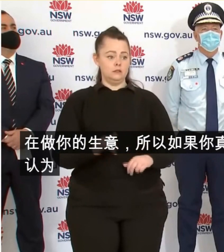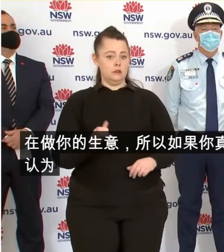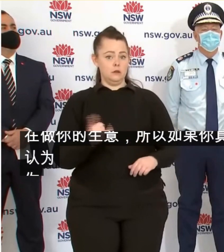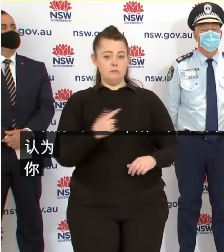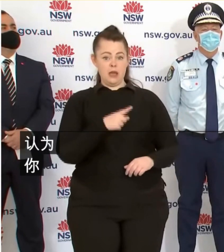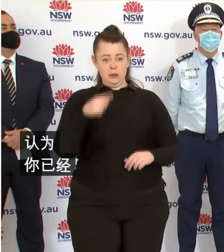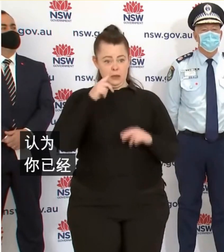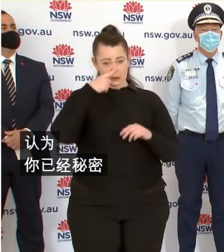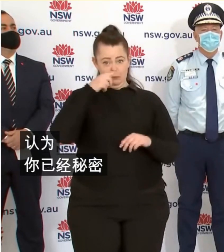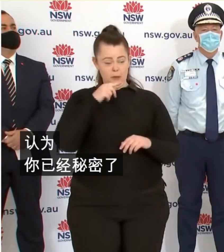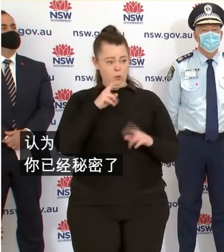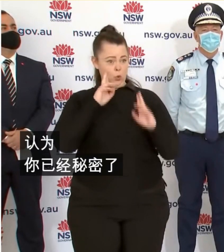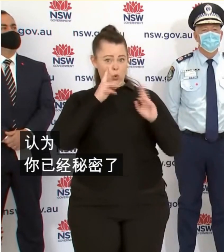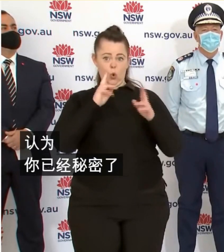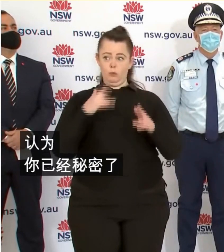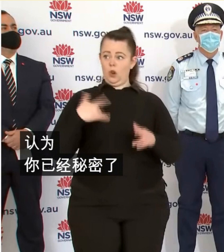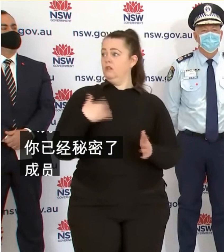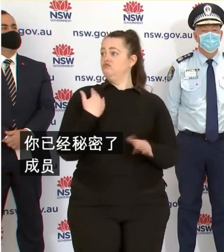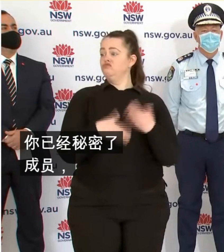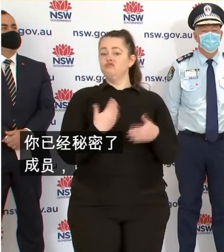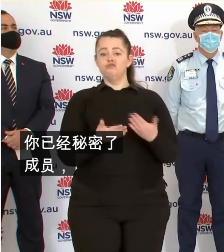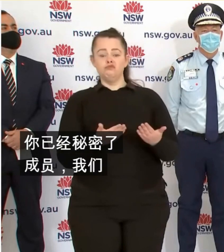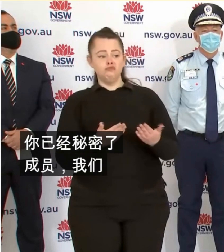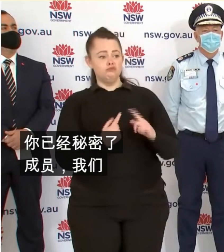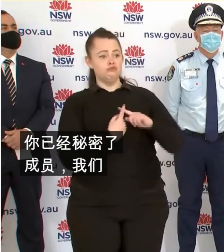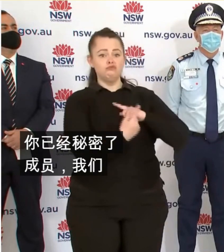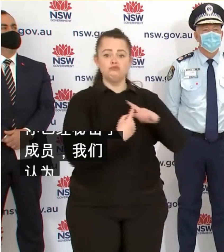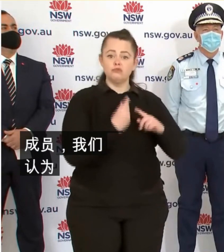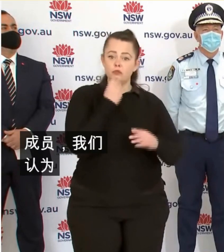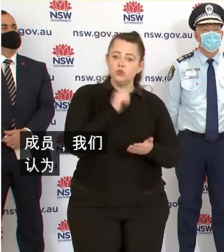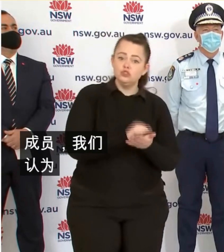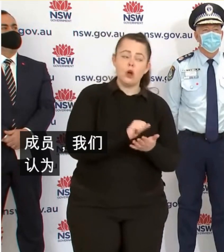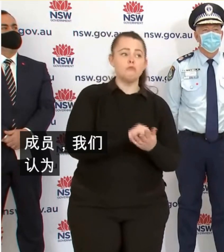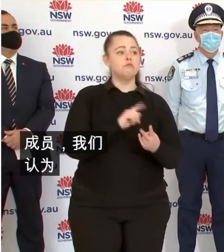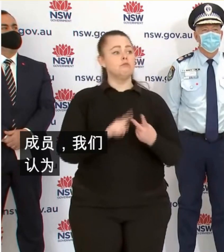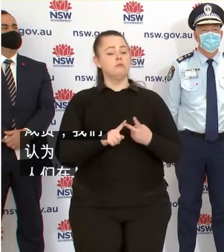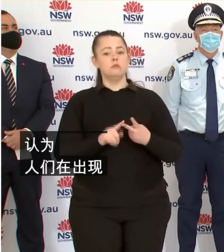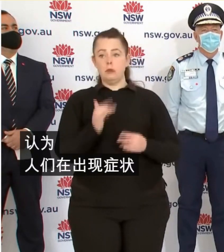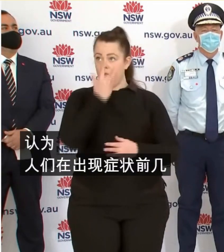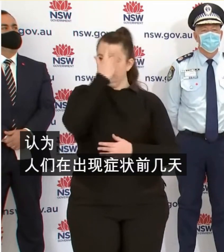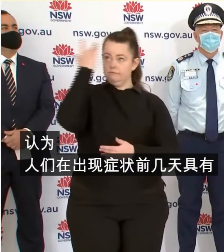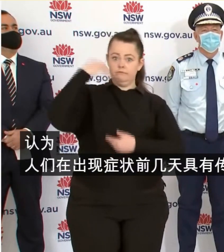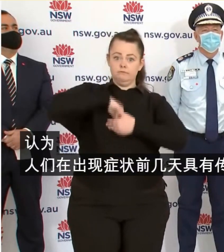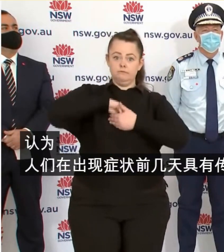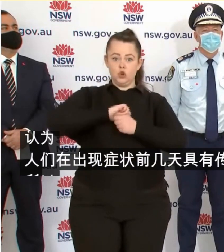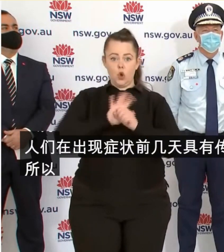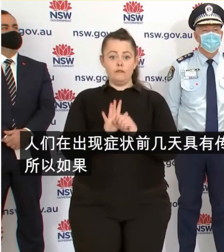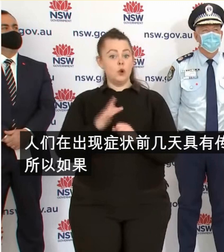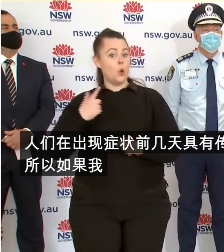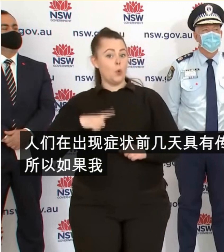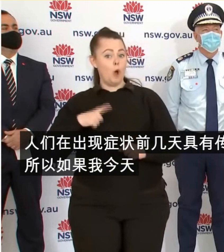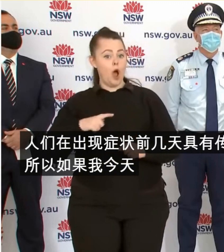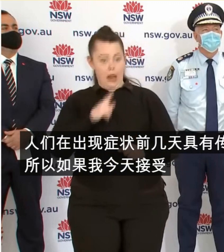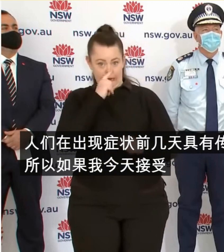COVID and you've been out remember we have consider people are infectious for a couple of days before they have